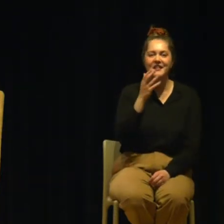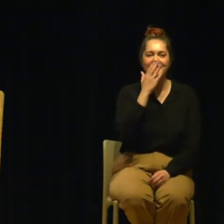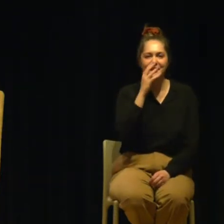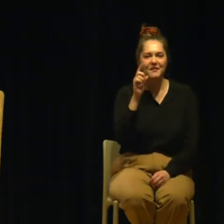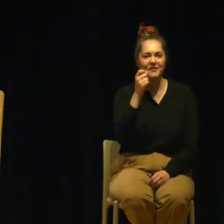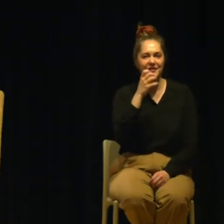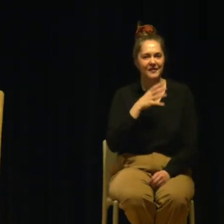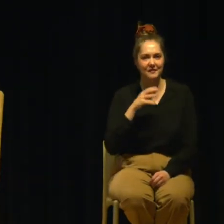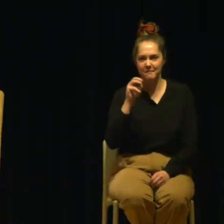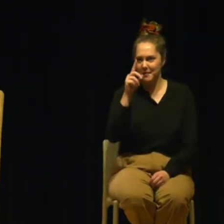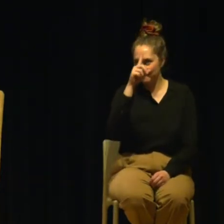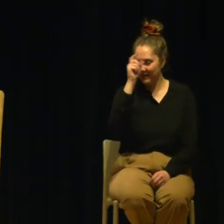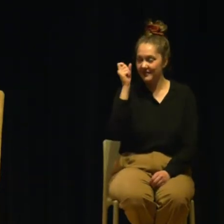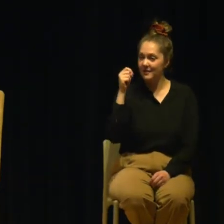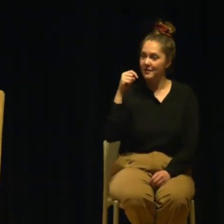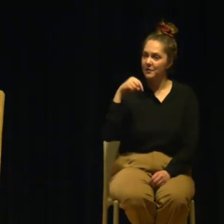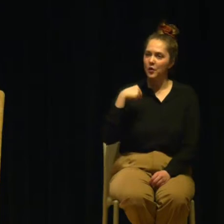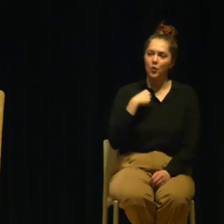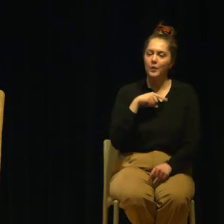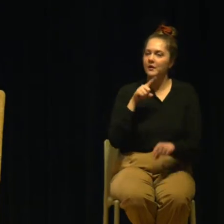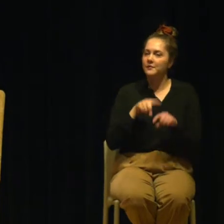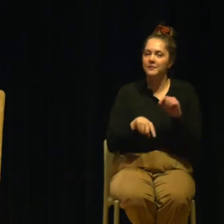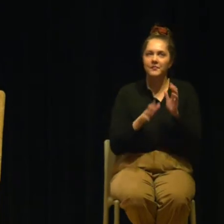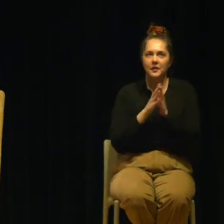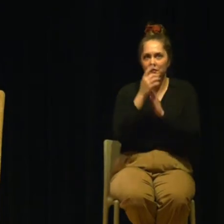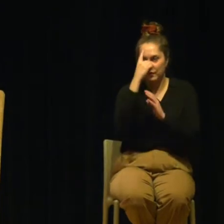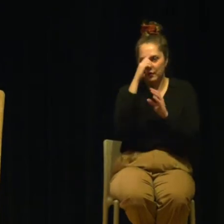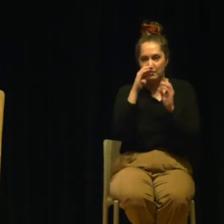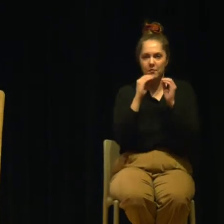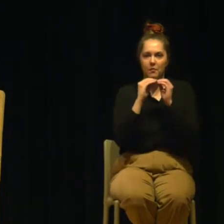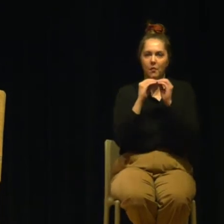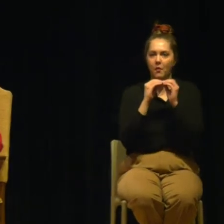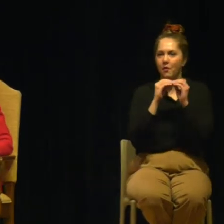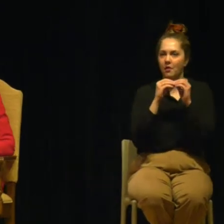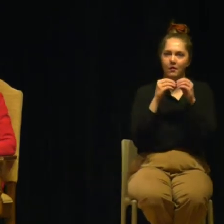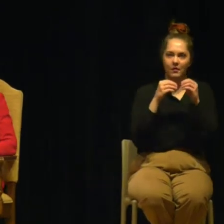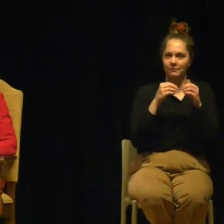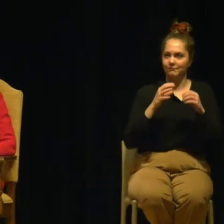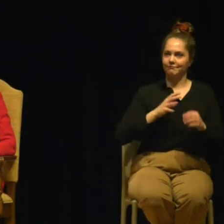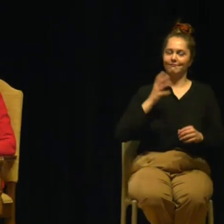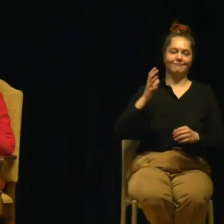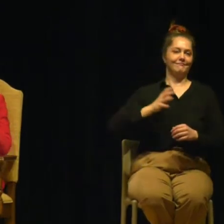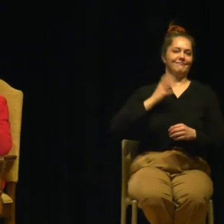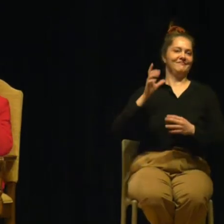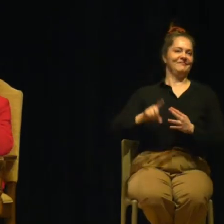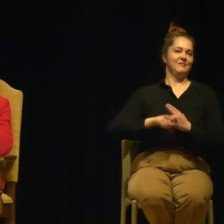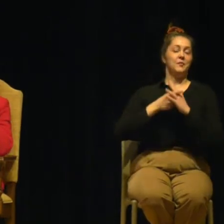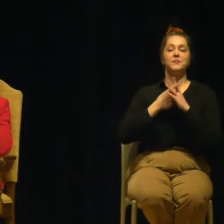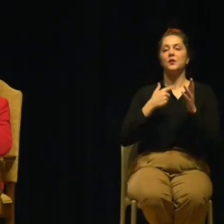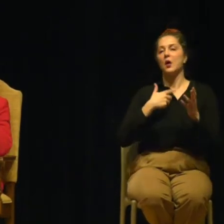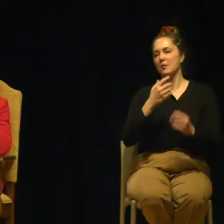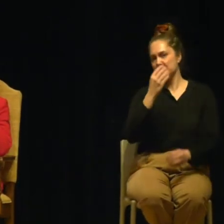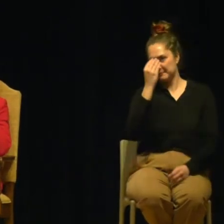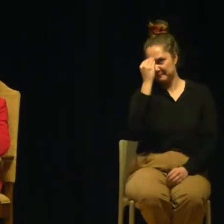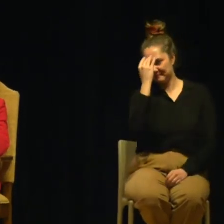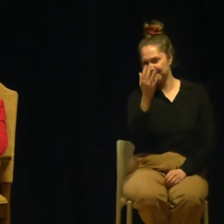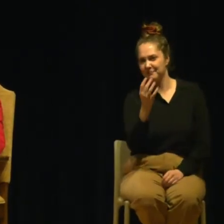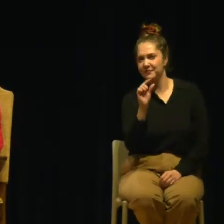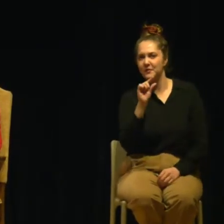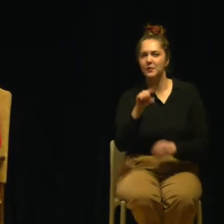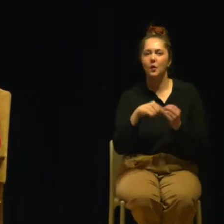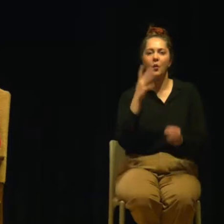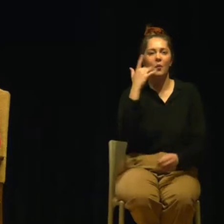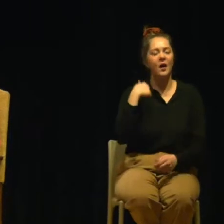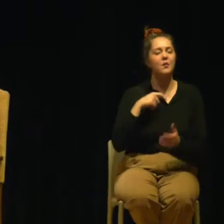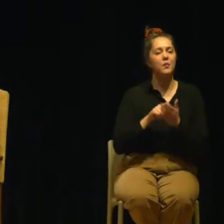First Lady of Maryland, because this, we couldn't have asked for a more auspicious start. So let me tell you a little bit about why I wrote